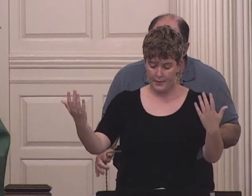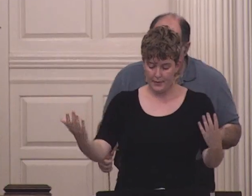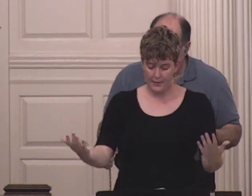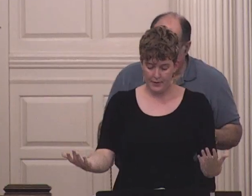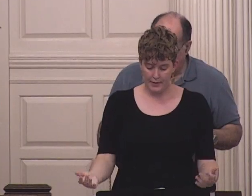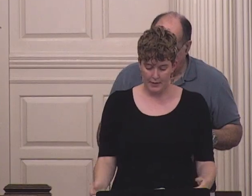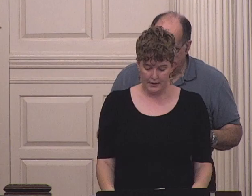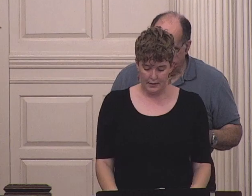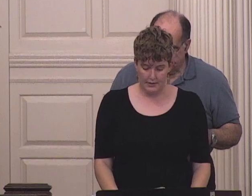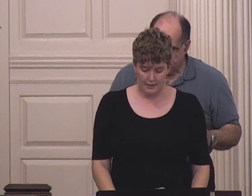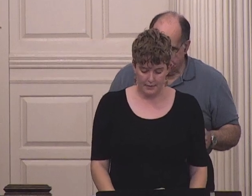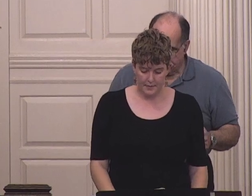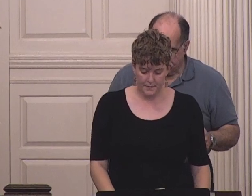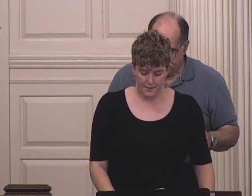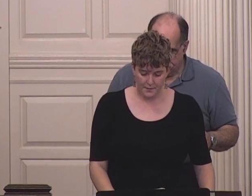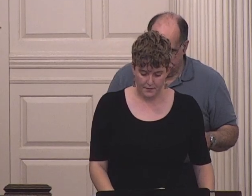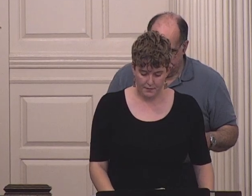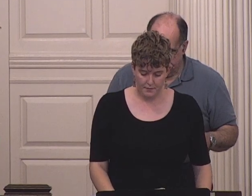alleluia.